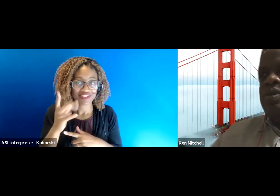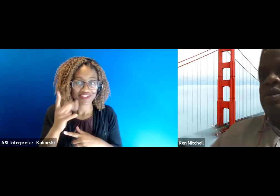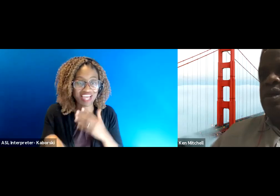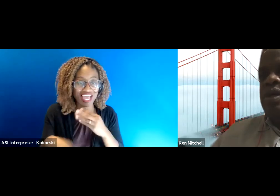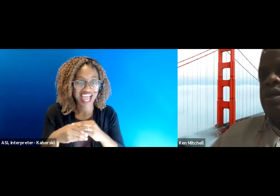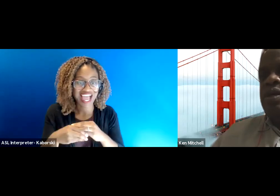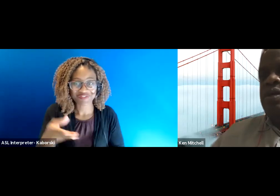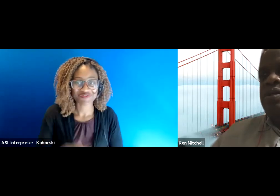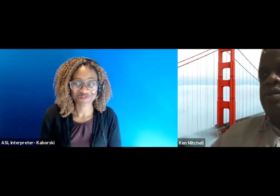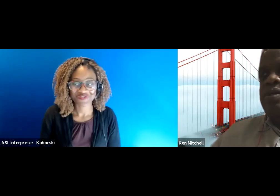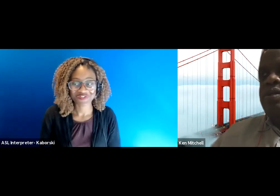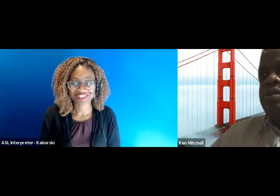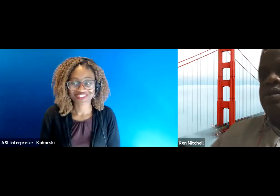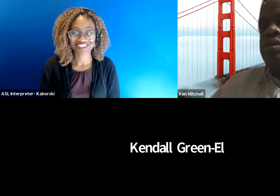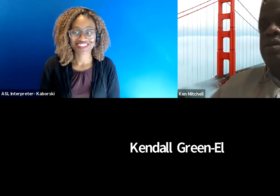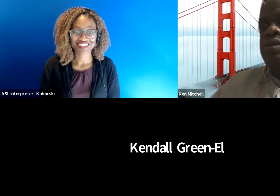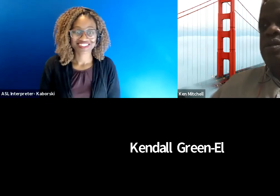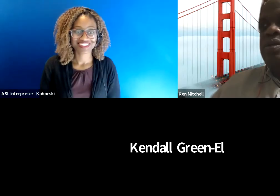ask.